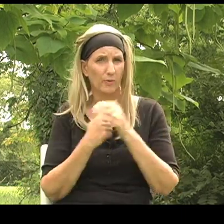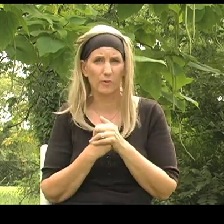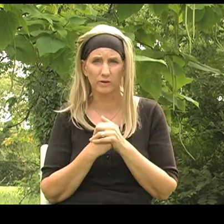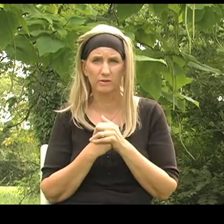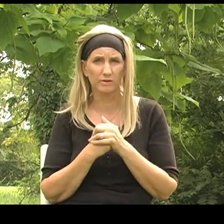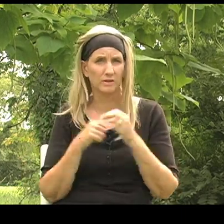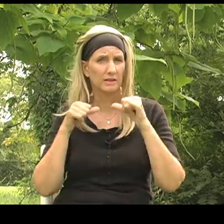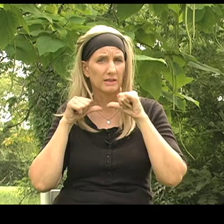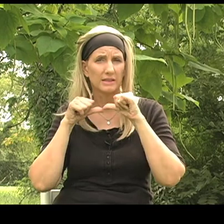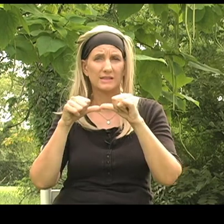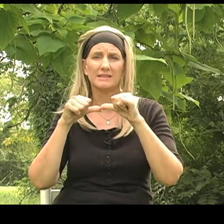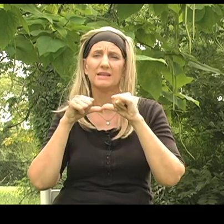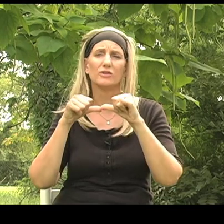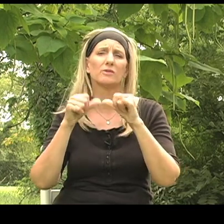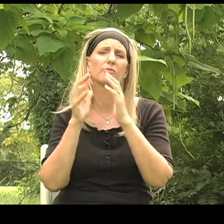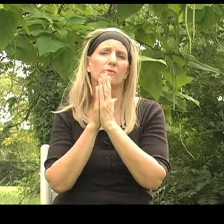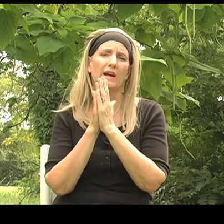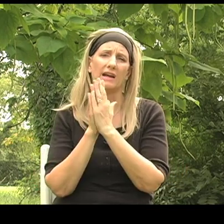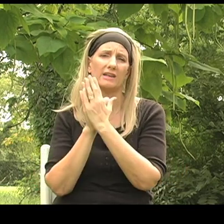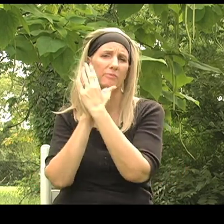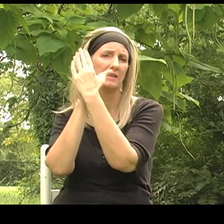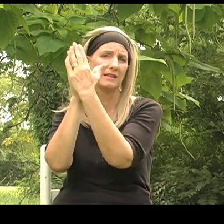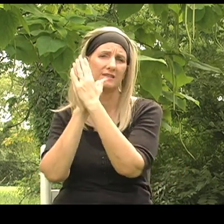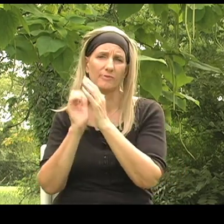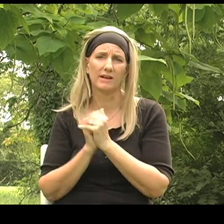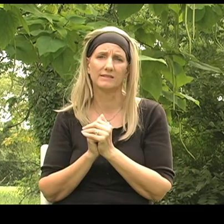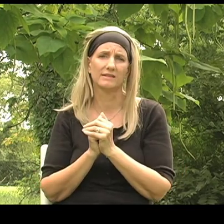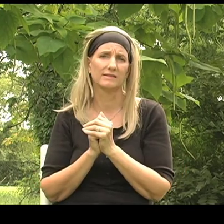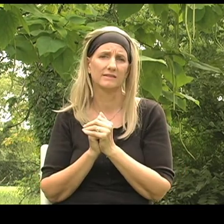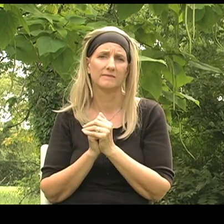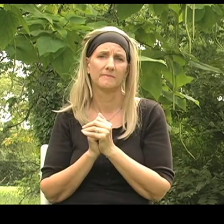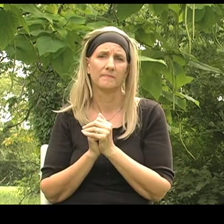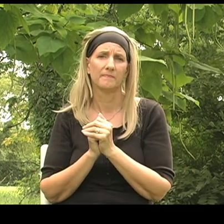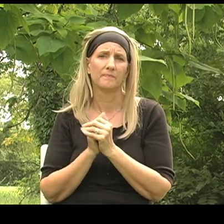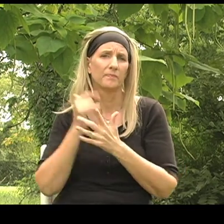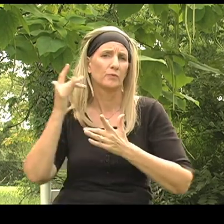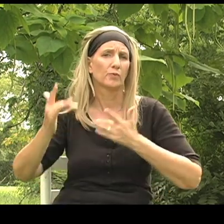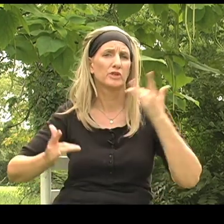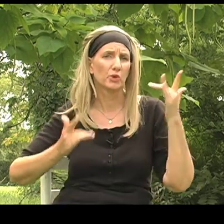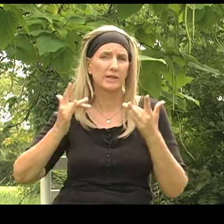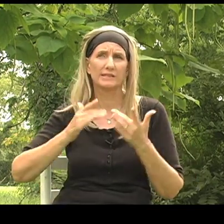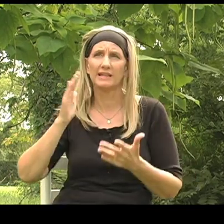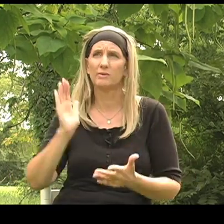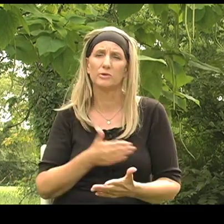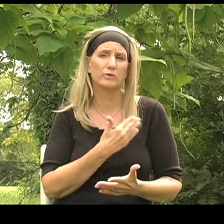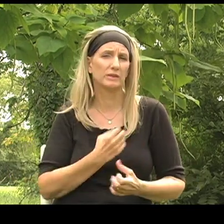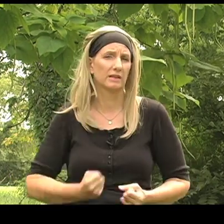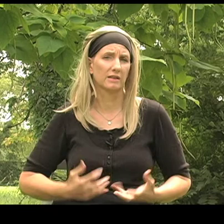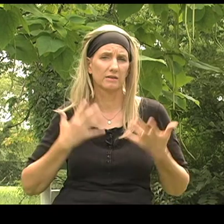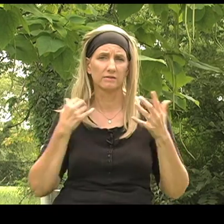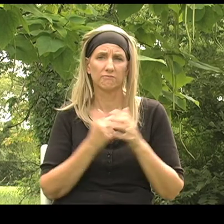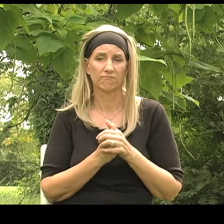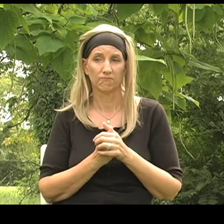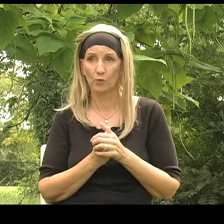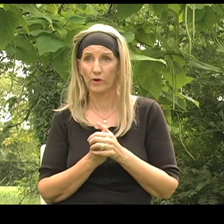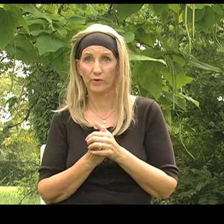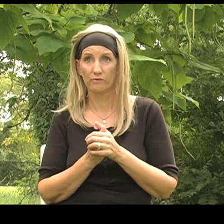support. Continue to pray and be in His presence. Rejoicing in music, whether